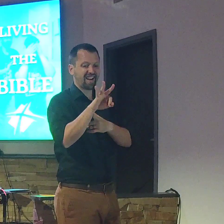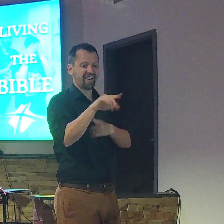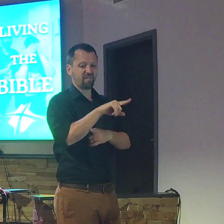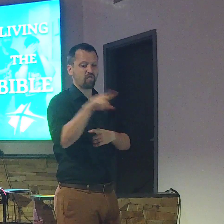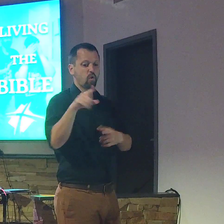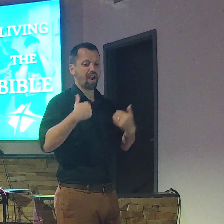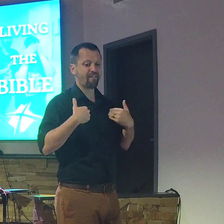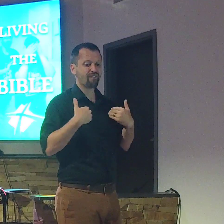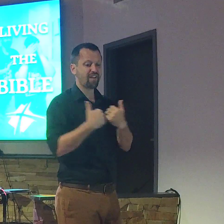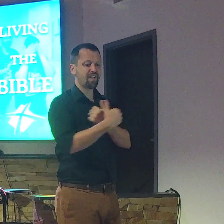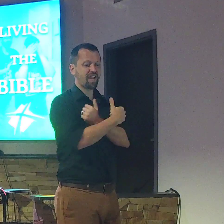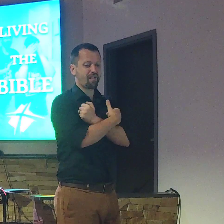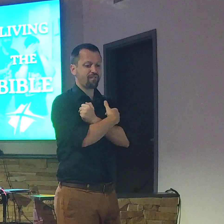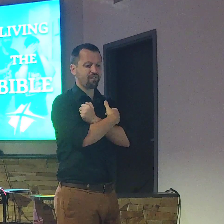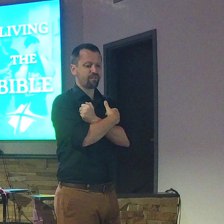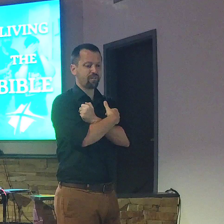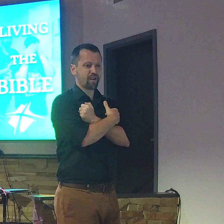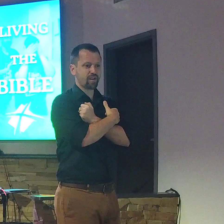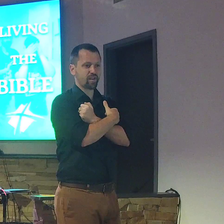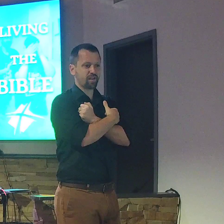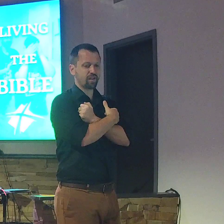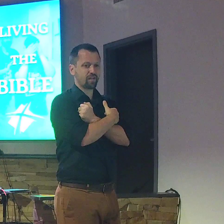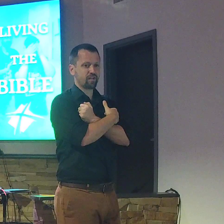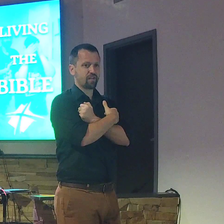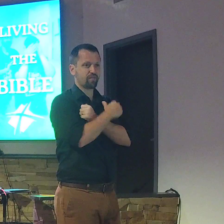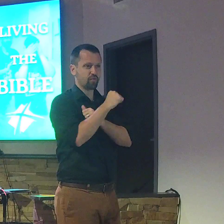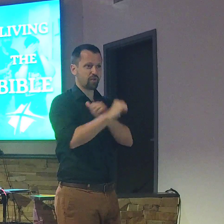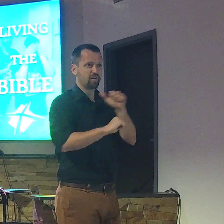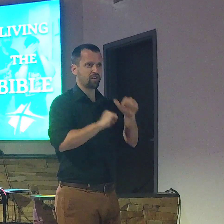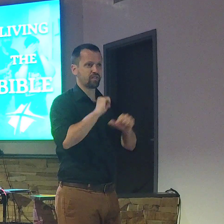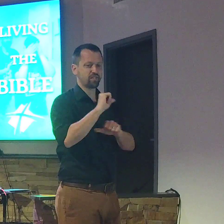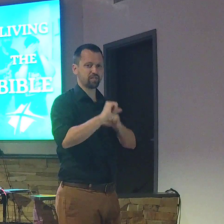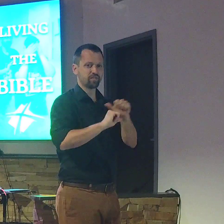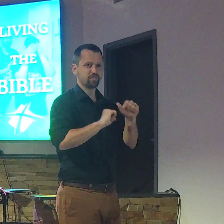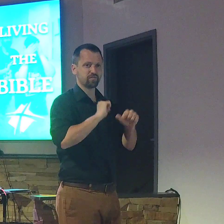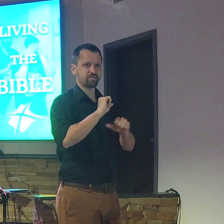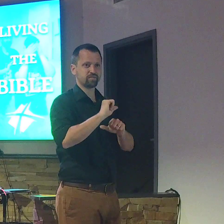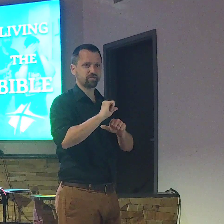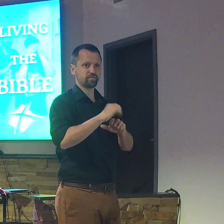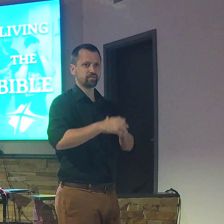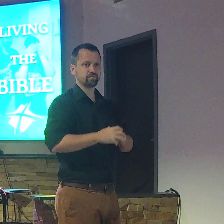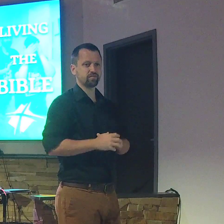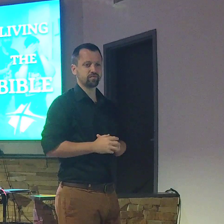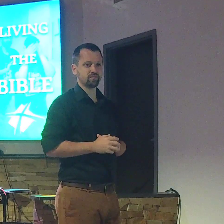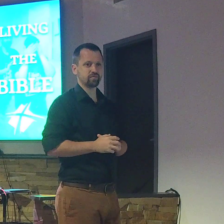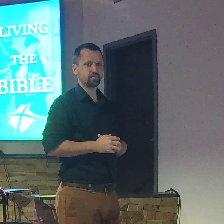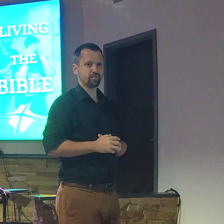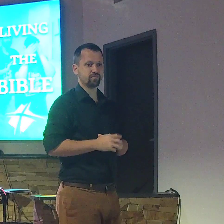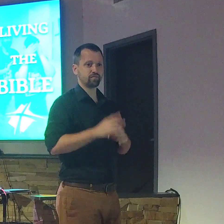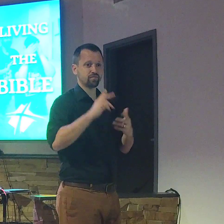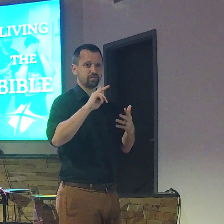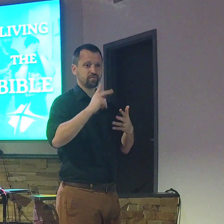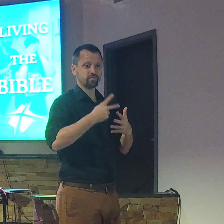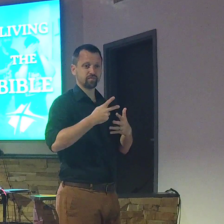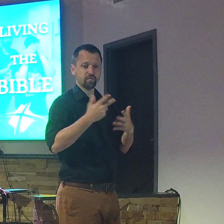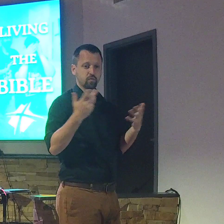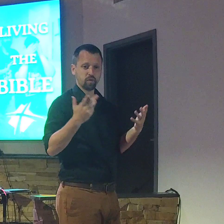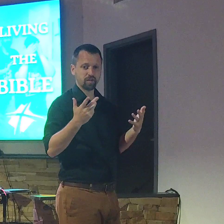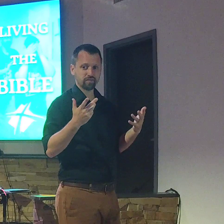have love one for another." The second essential is